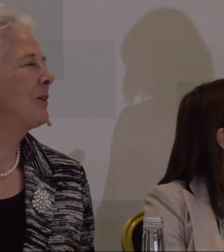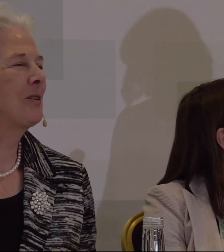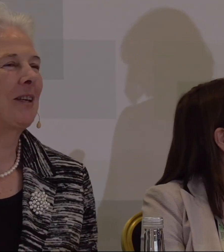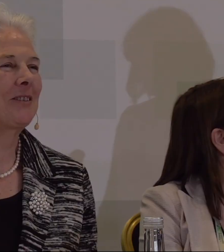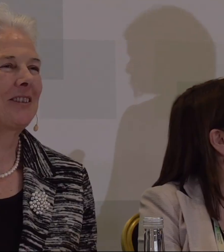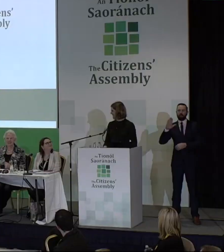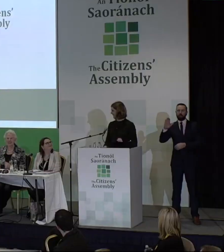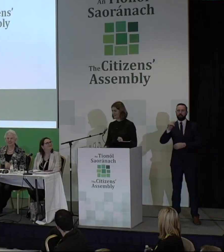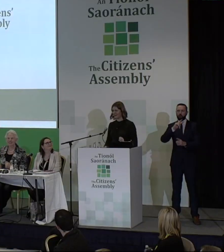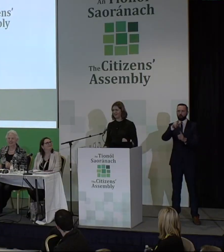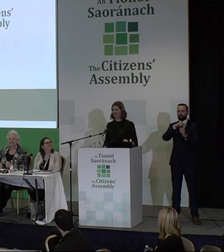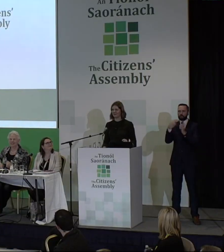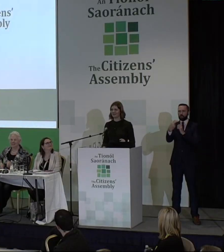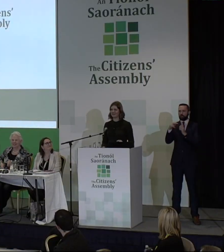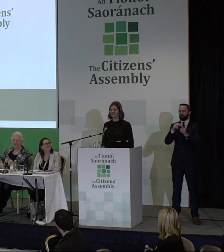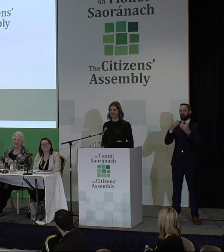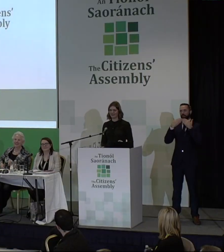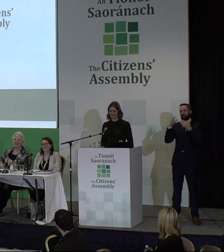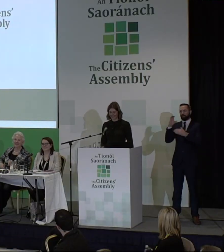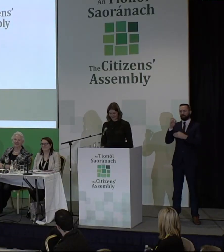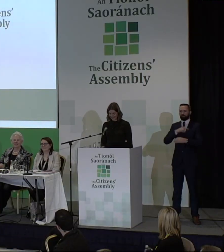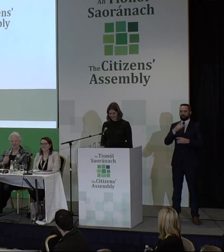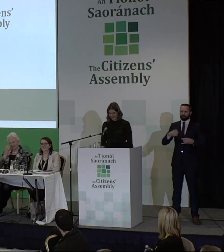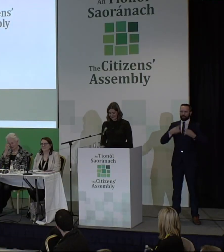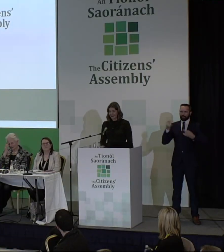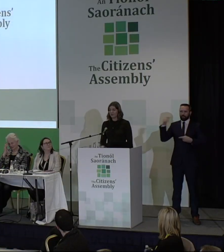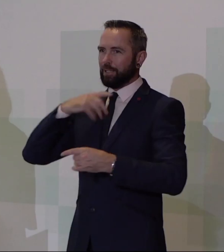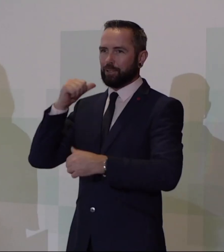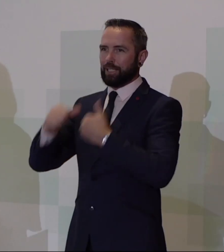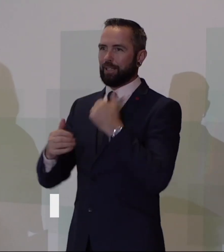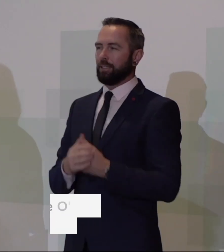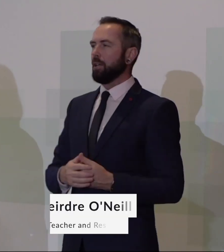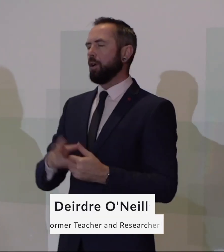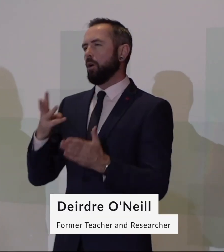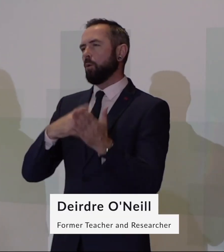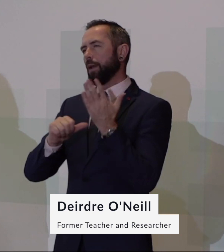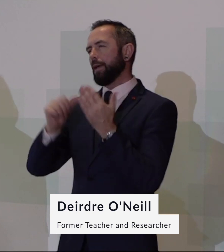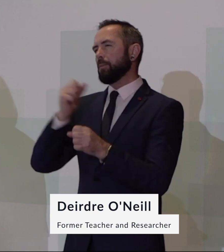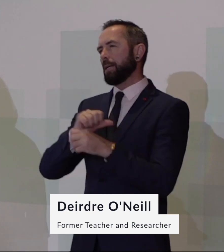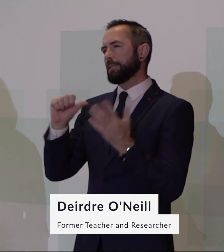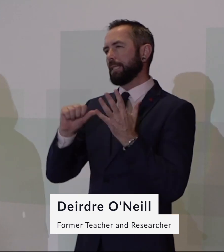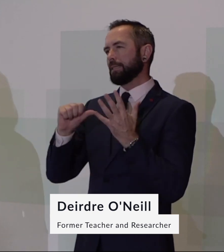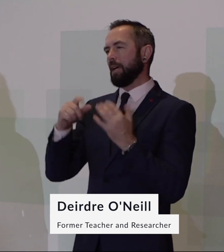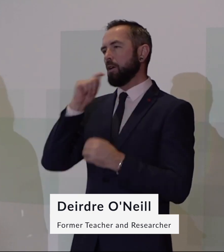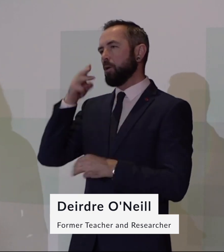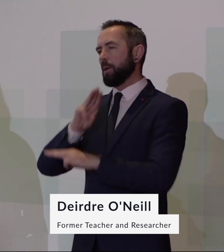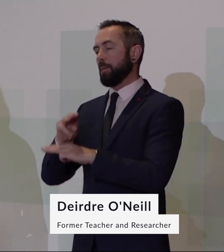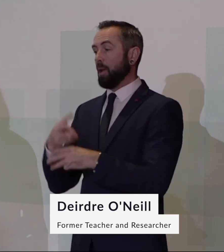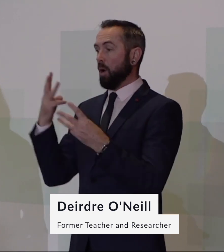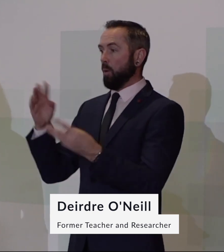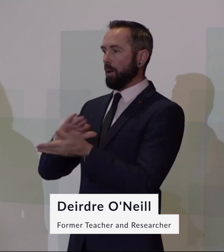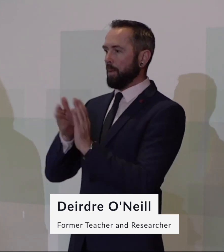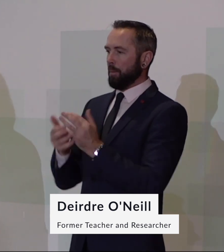about from her perspective. Thank you, Catherine, and I'm delighted to be here today. When I was about six, I said to my mother, I want to be a